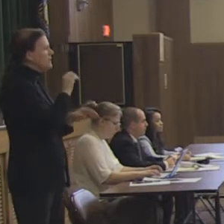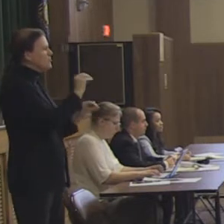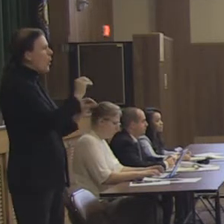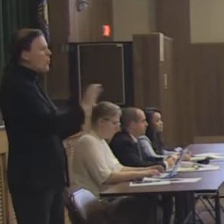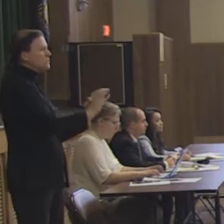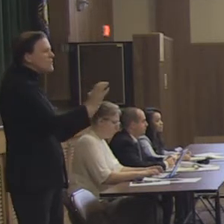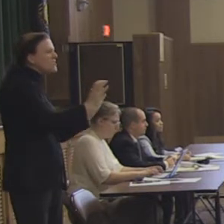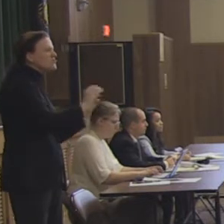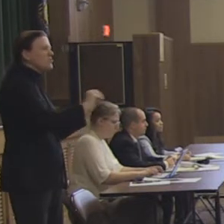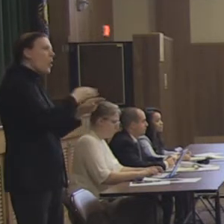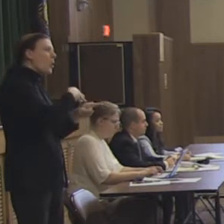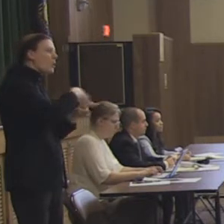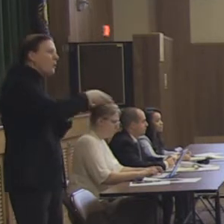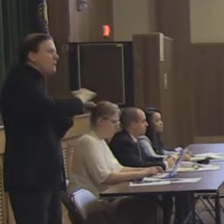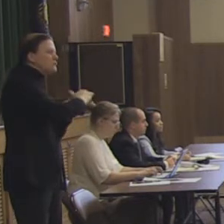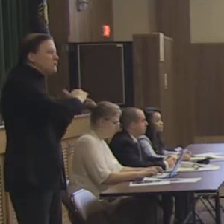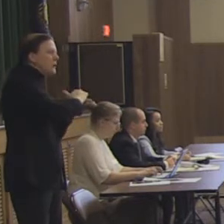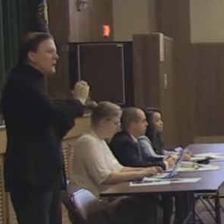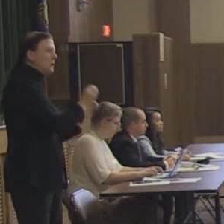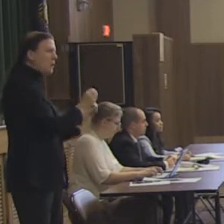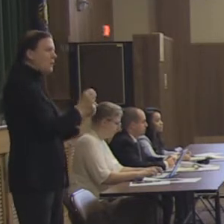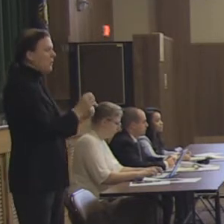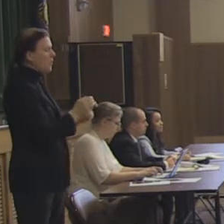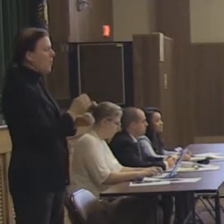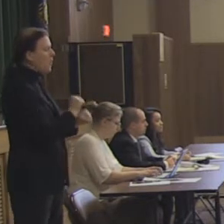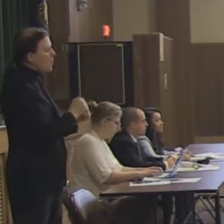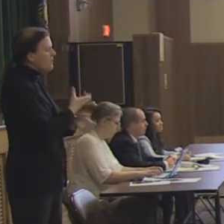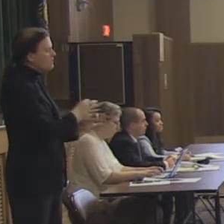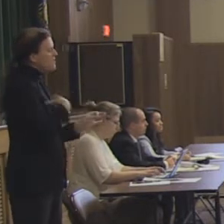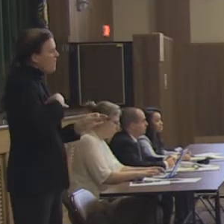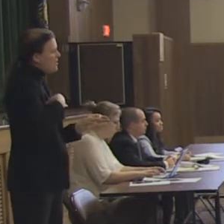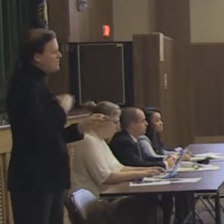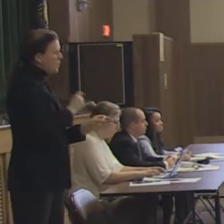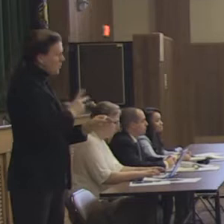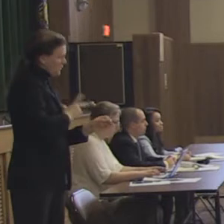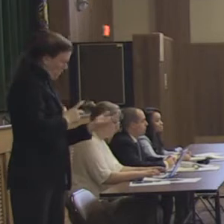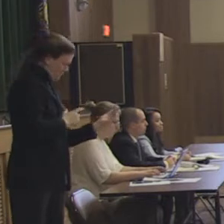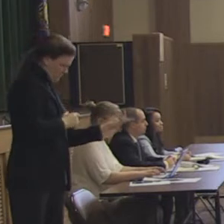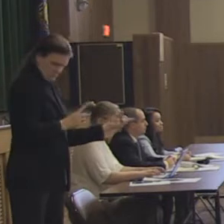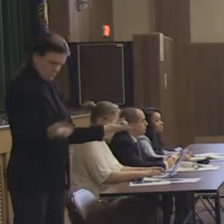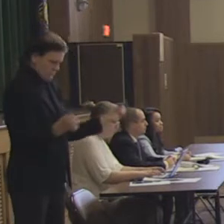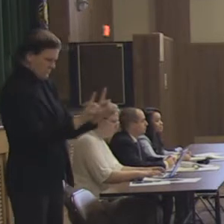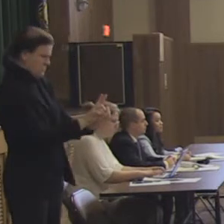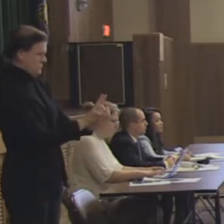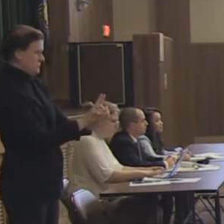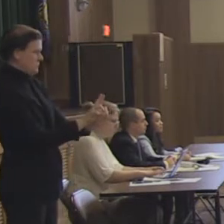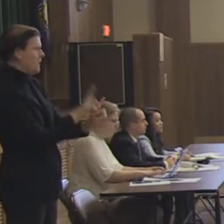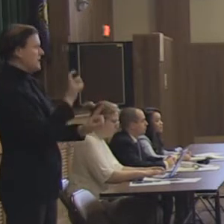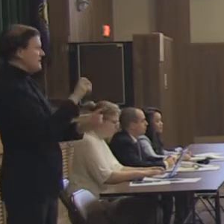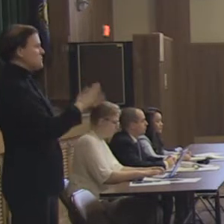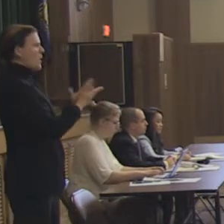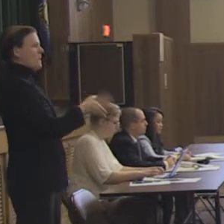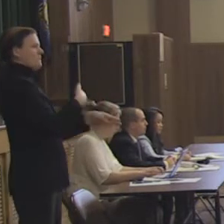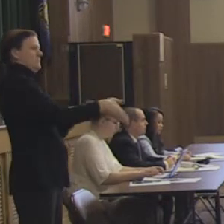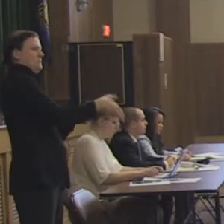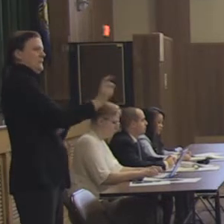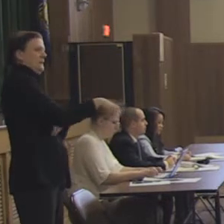do incredibly effective work with other individuals who are caught up in the system. Now there is